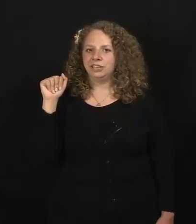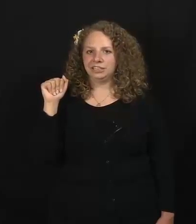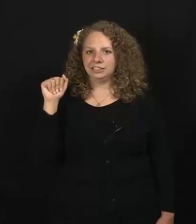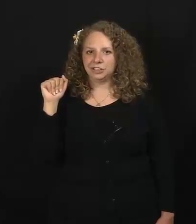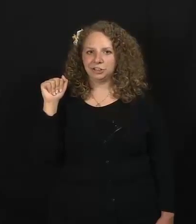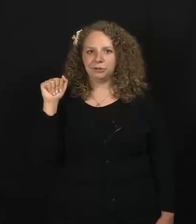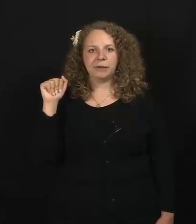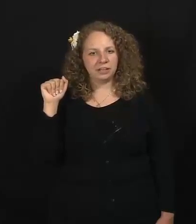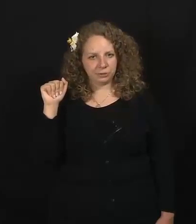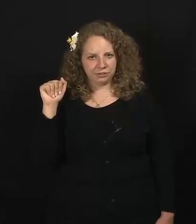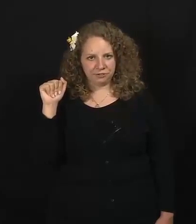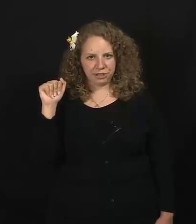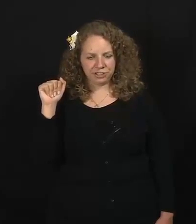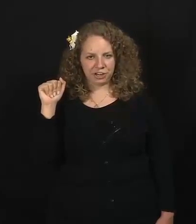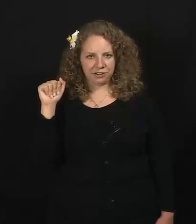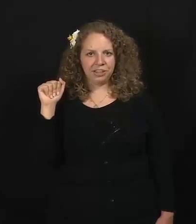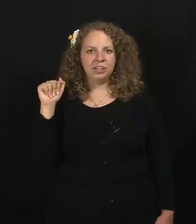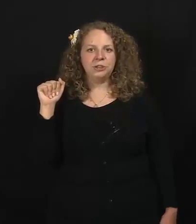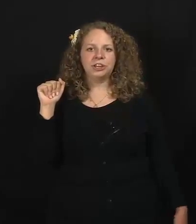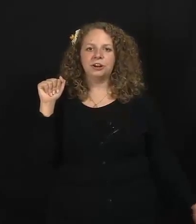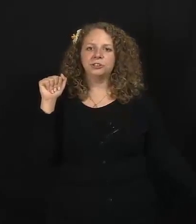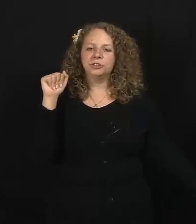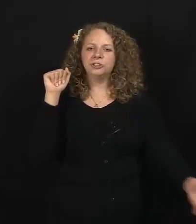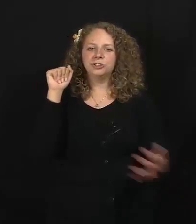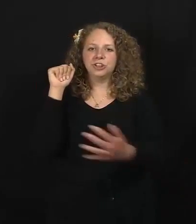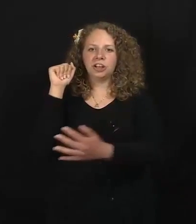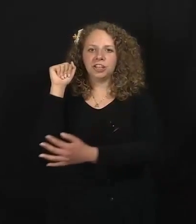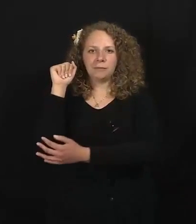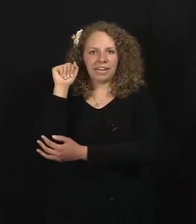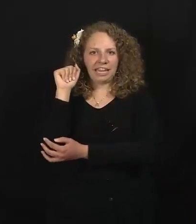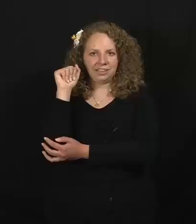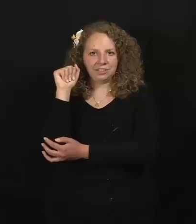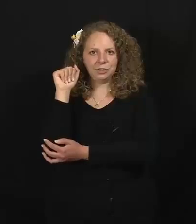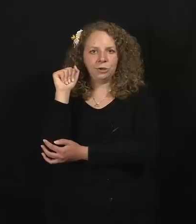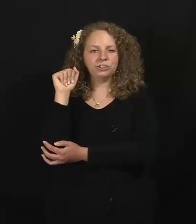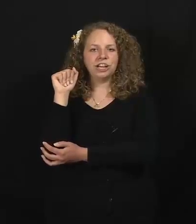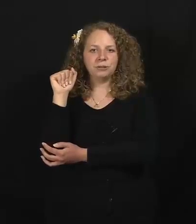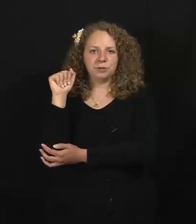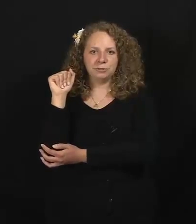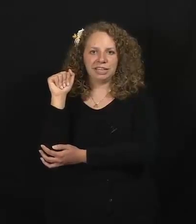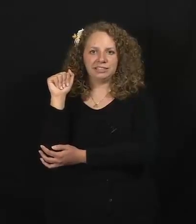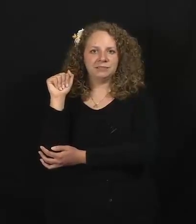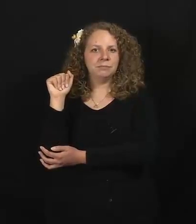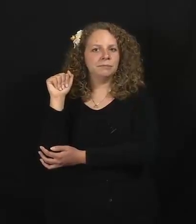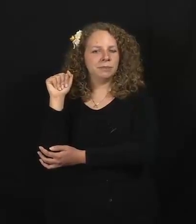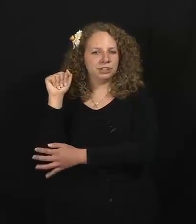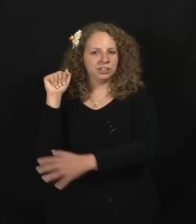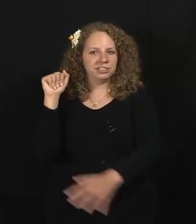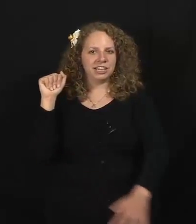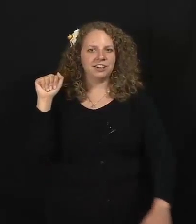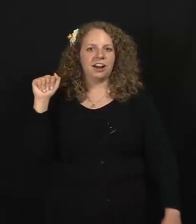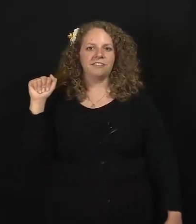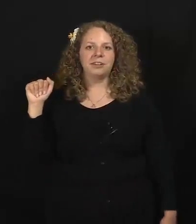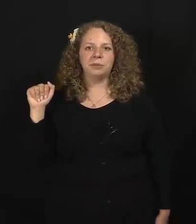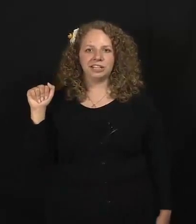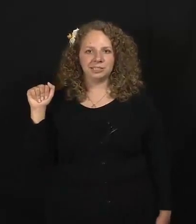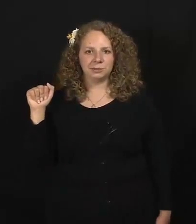an additional reminder when you first start, you can also use your non-dominant hand to hold your elbow in place, but be sure to take it off and practice with